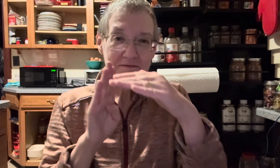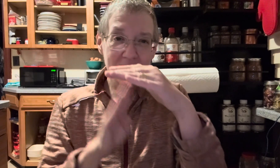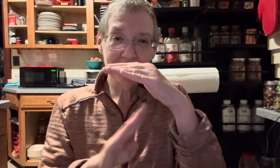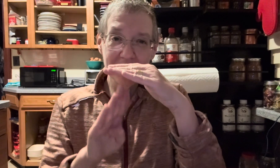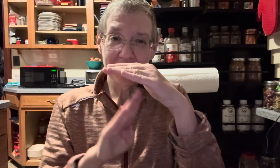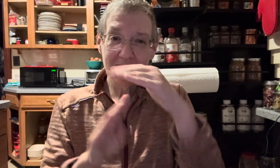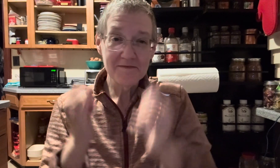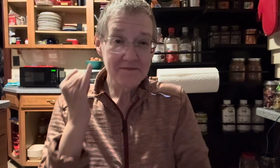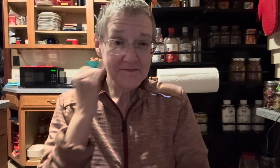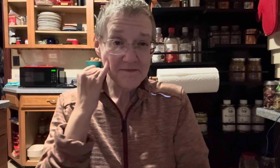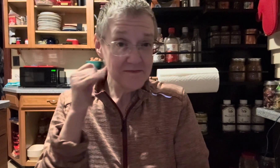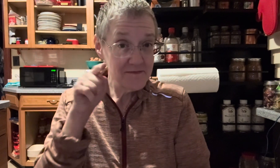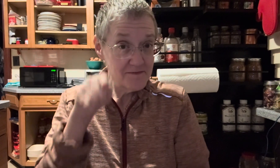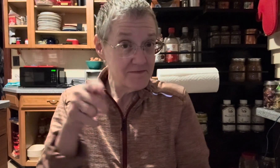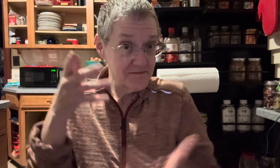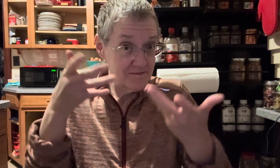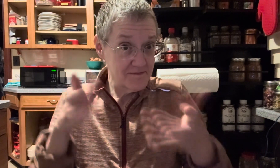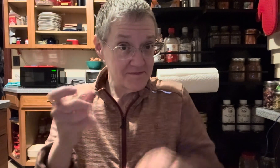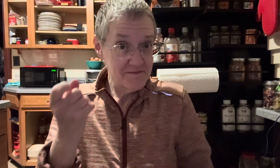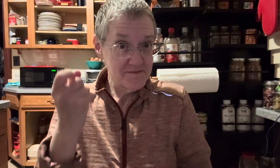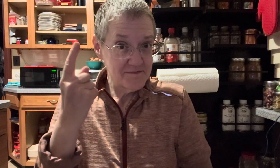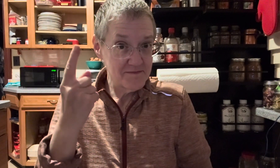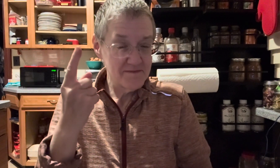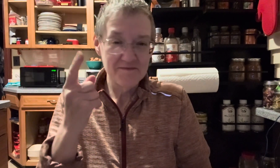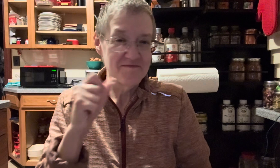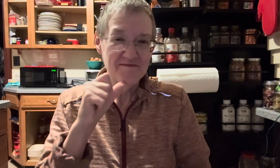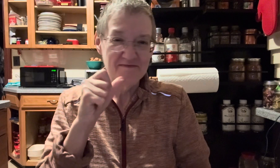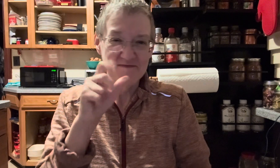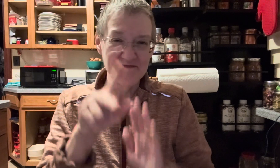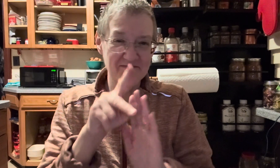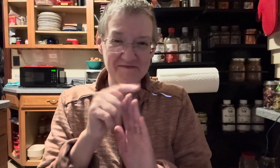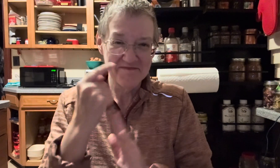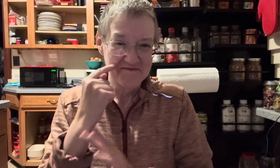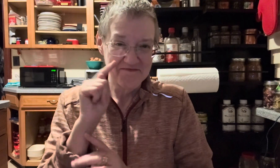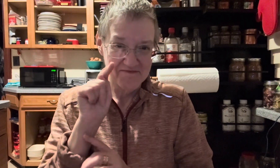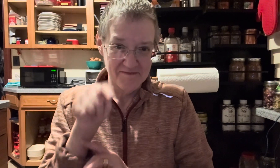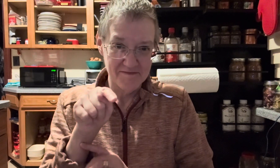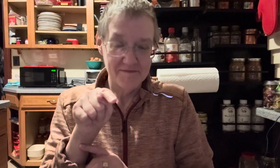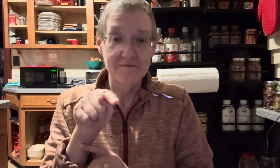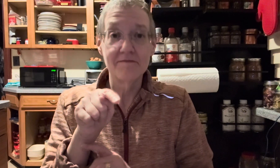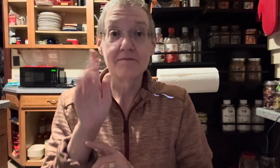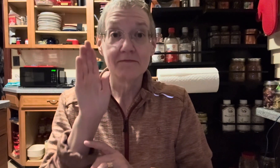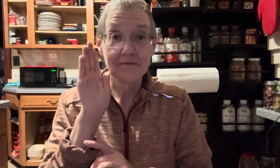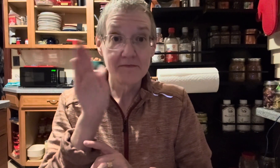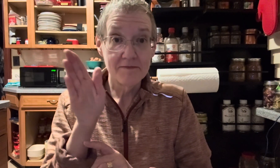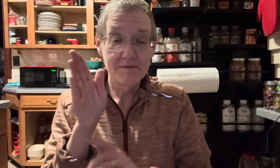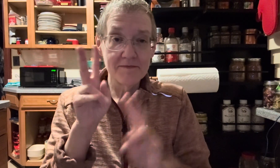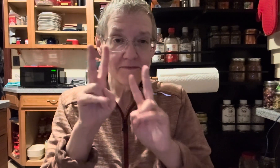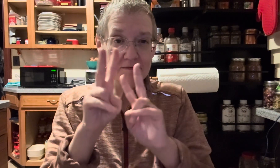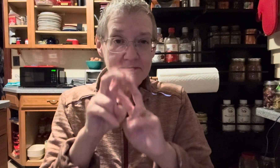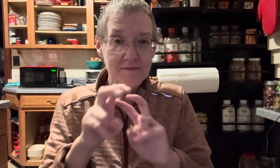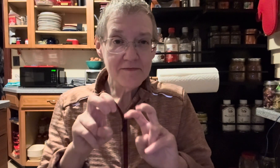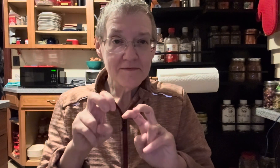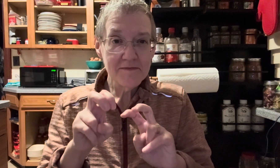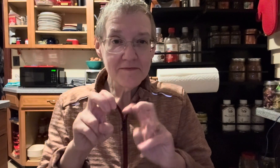It's going to be very basic, so if you already understand how to read food labels, this is not the video for you. We're going